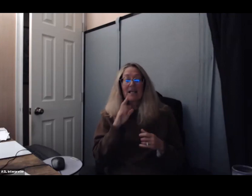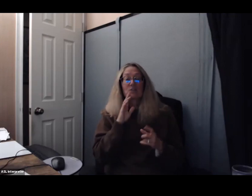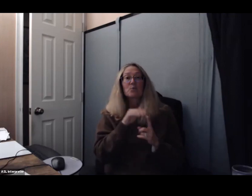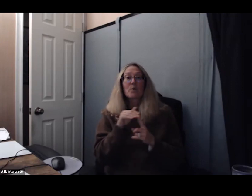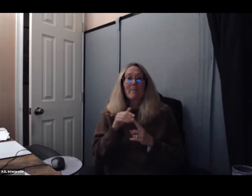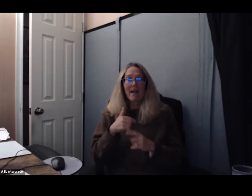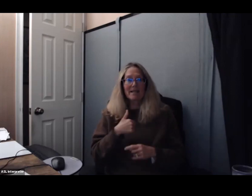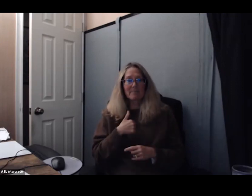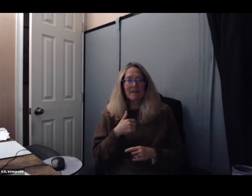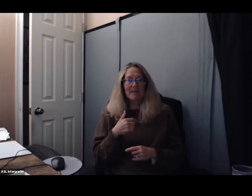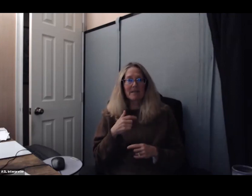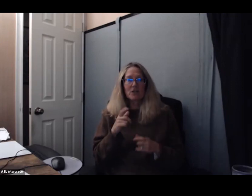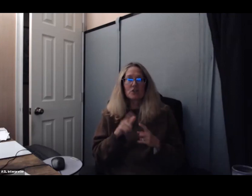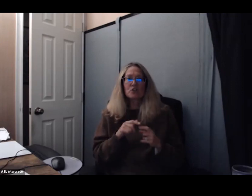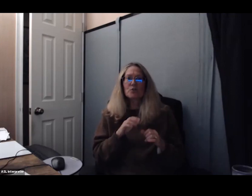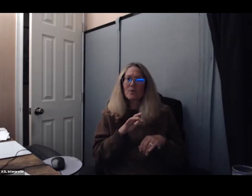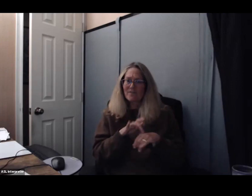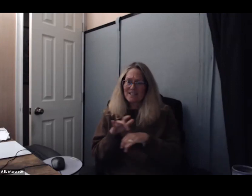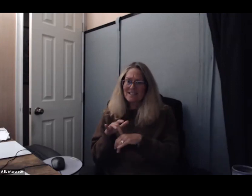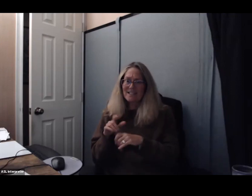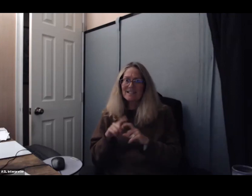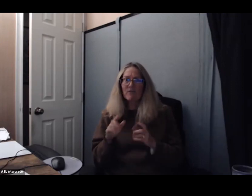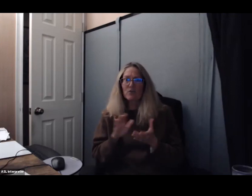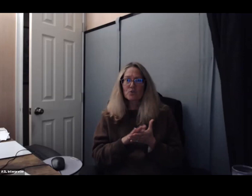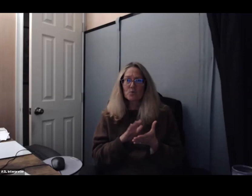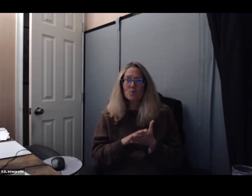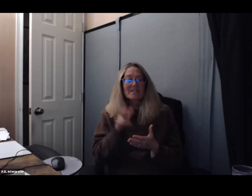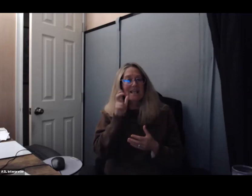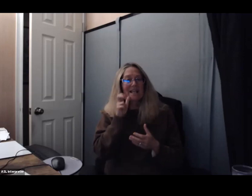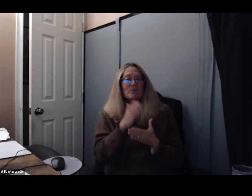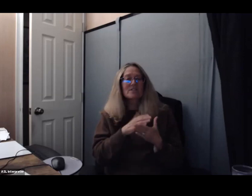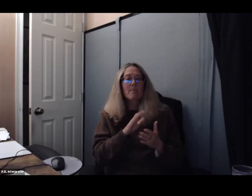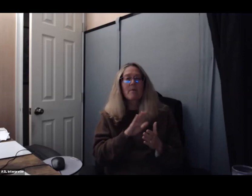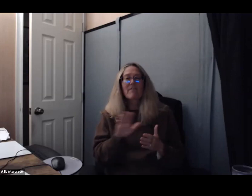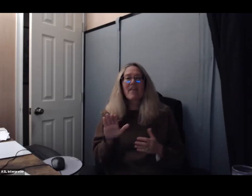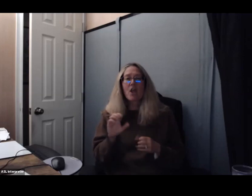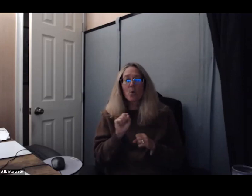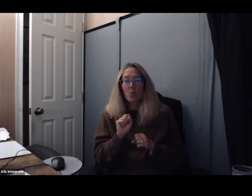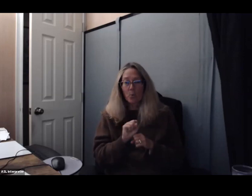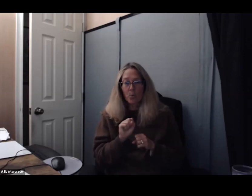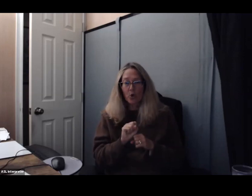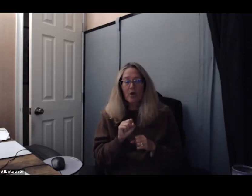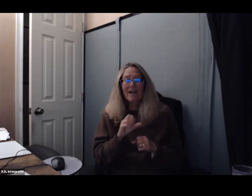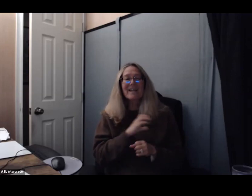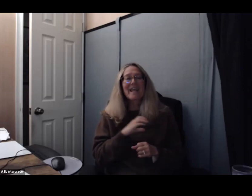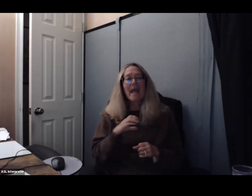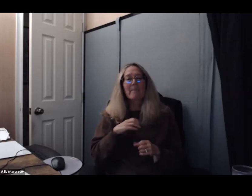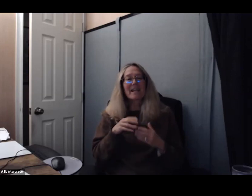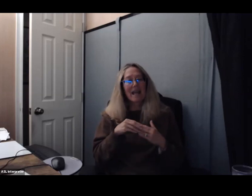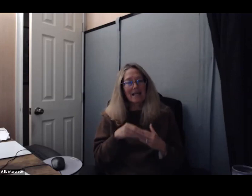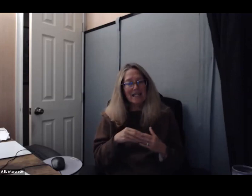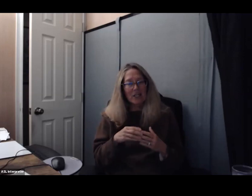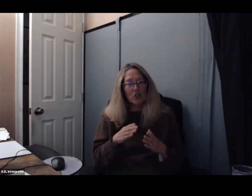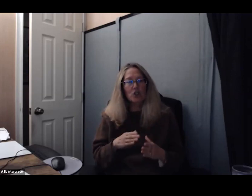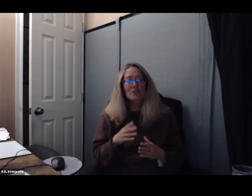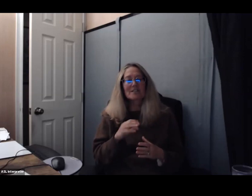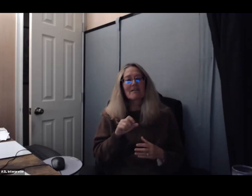me to visit schools and hear some of the work that our cabinet members are leading and